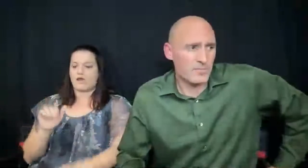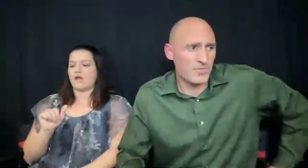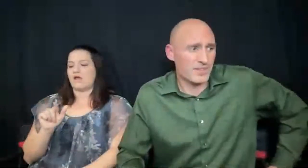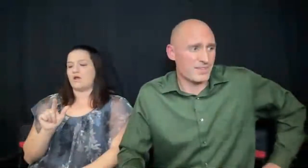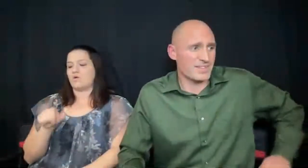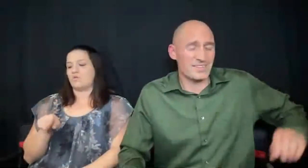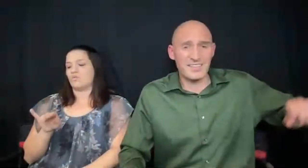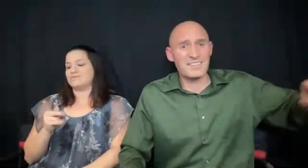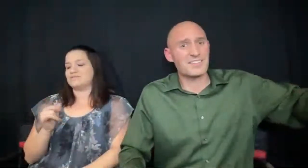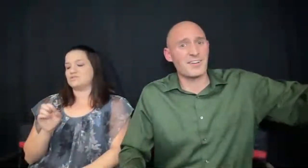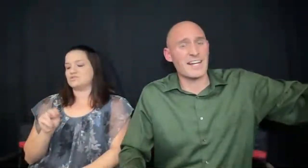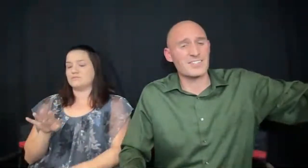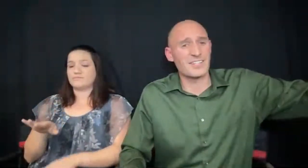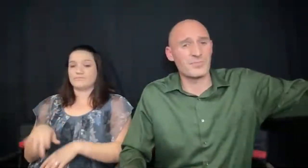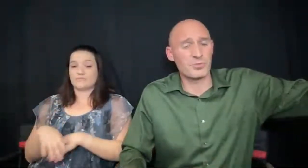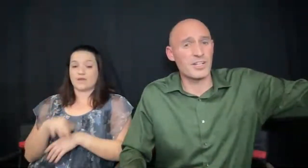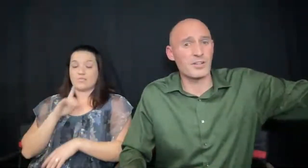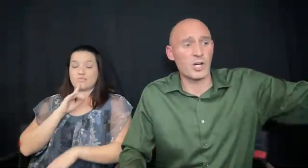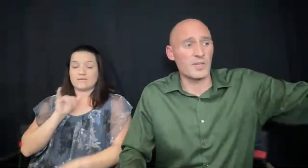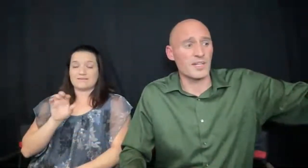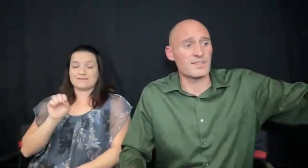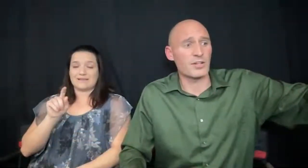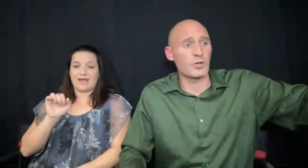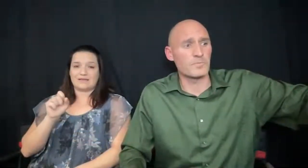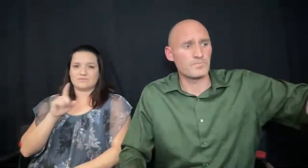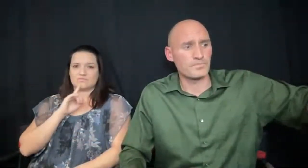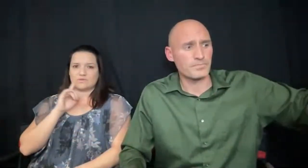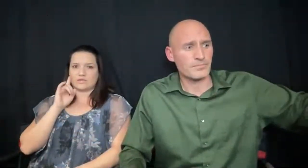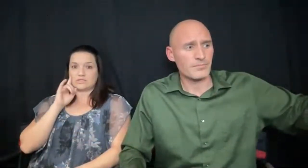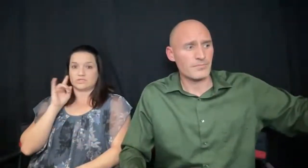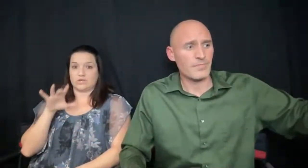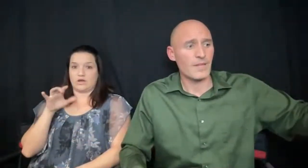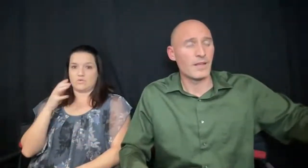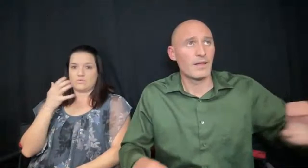the statistics are actually pretty alarming. And so